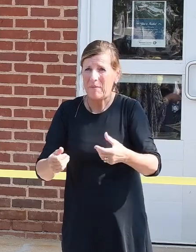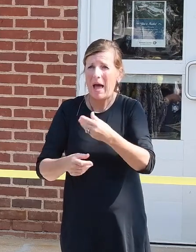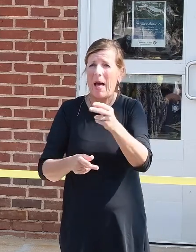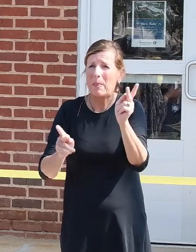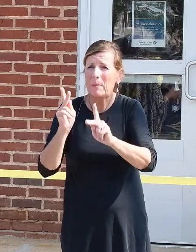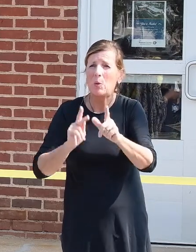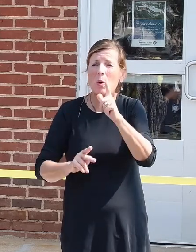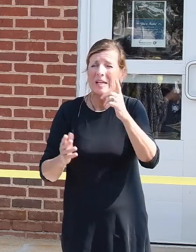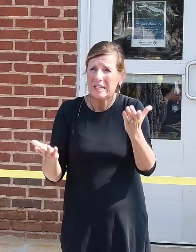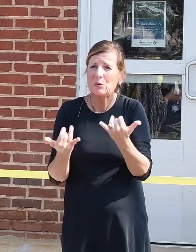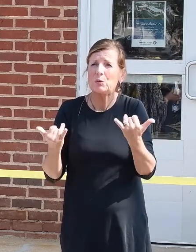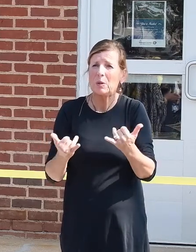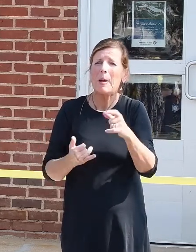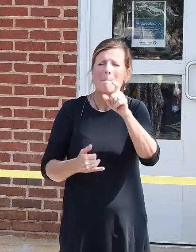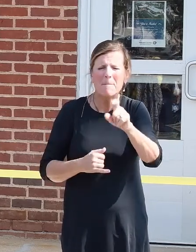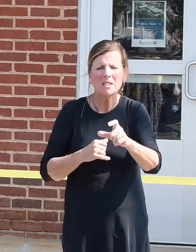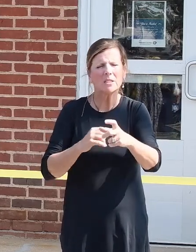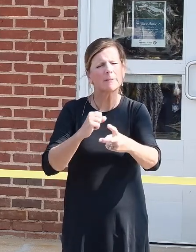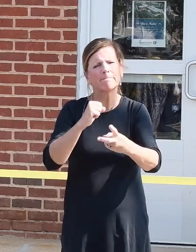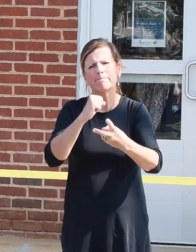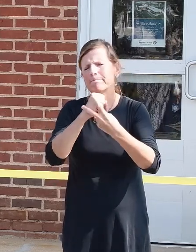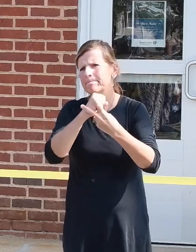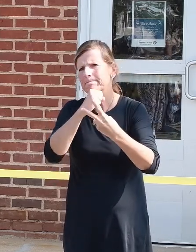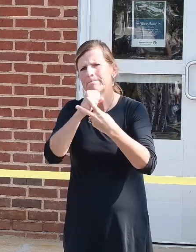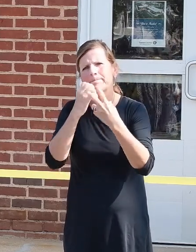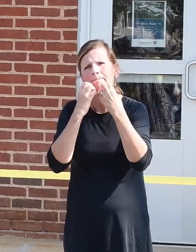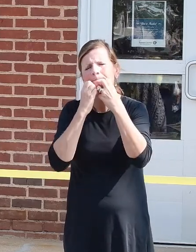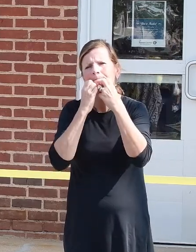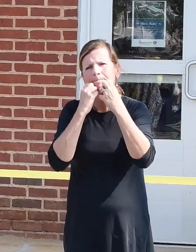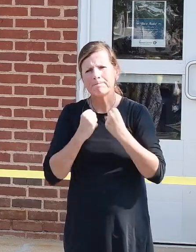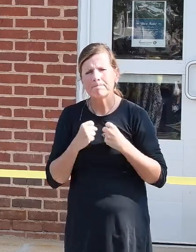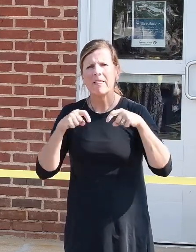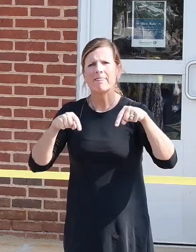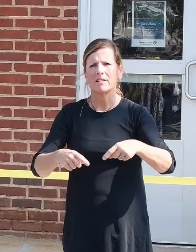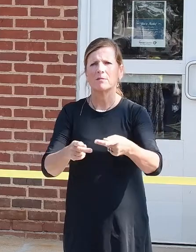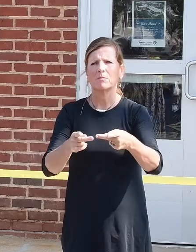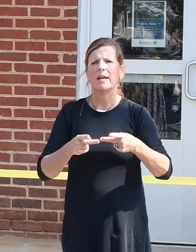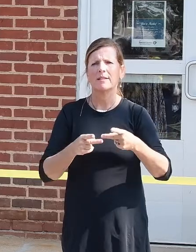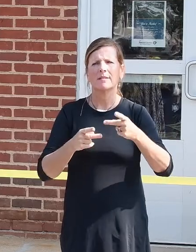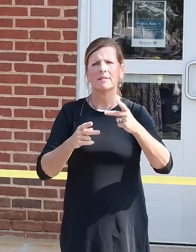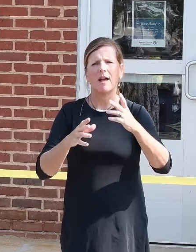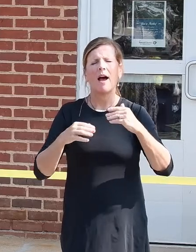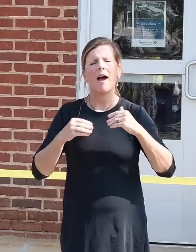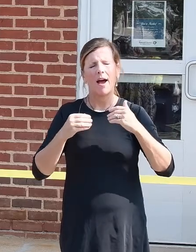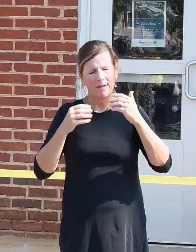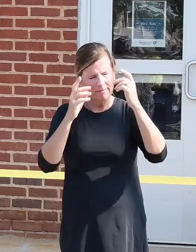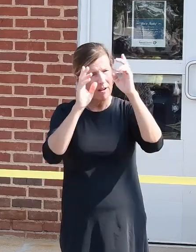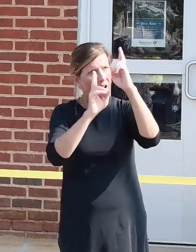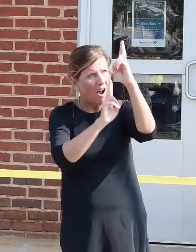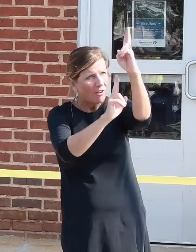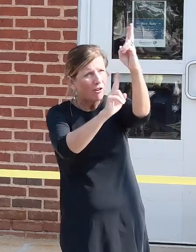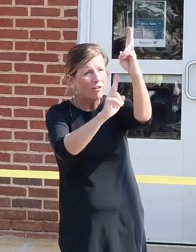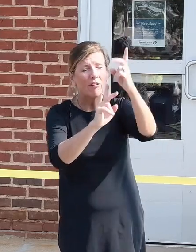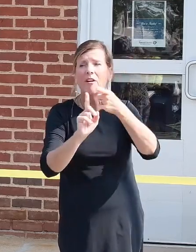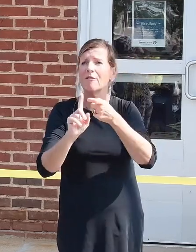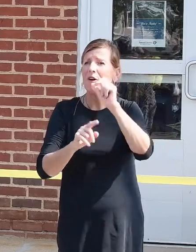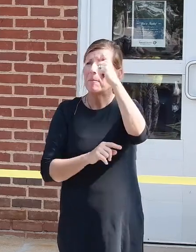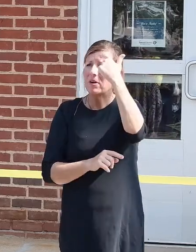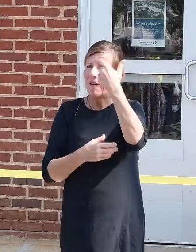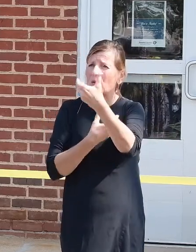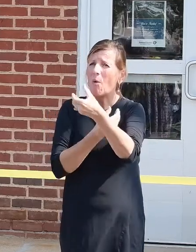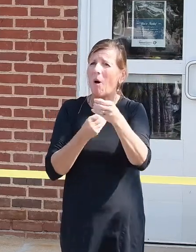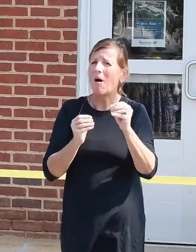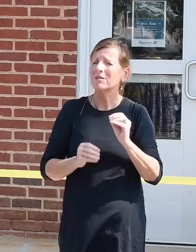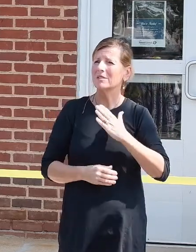must preserve this space. I give honor. On behalf of the governor's office, it is